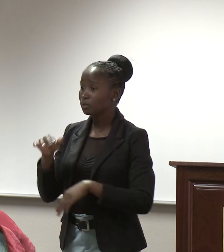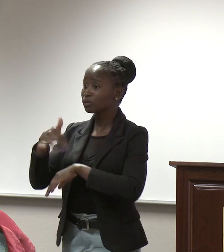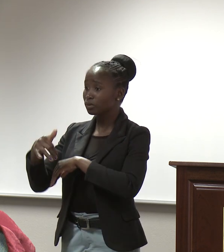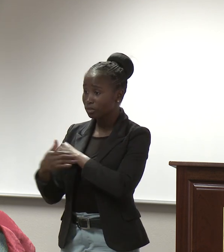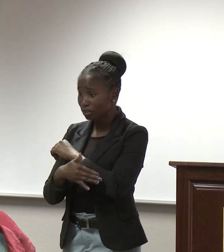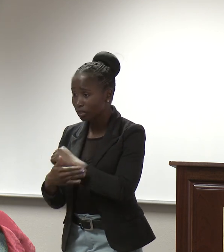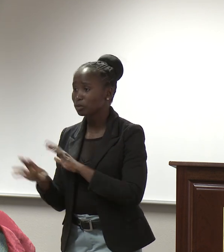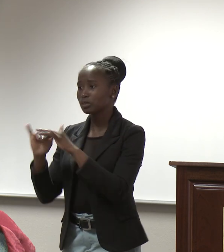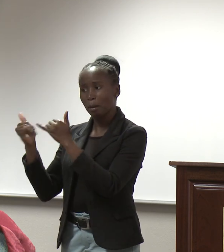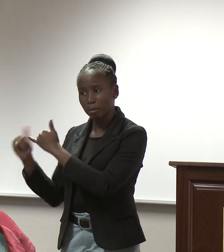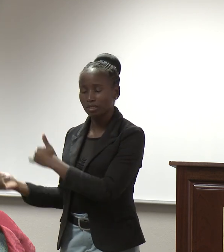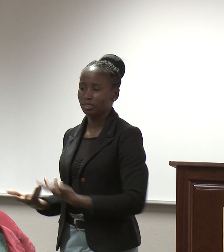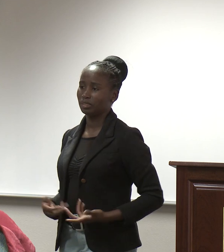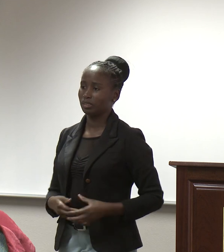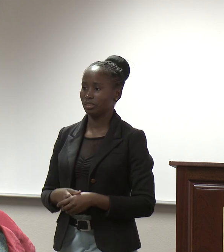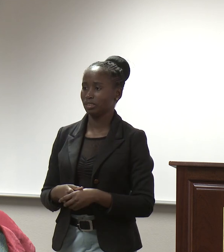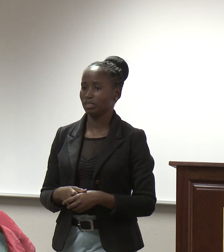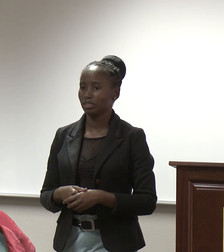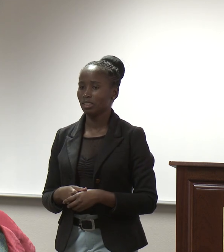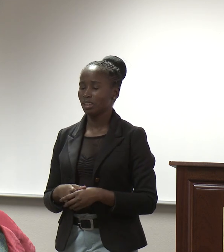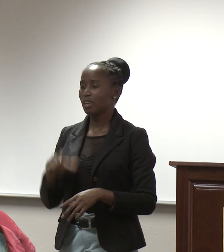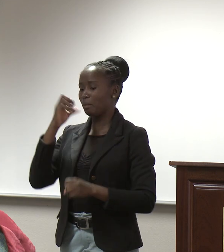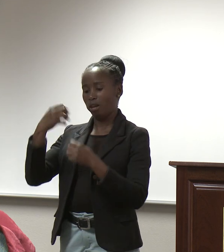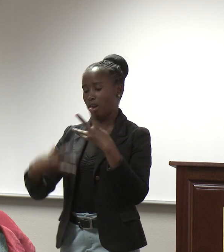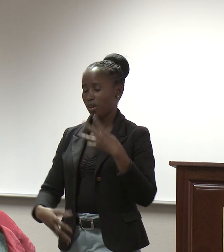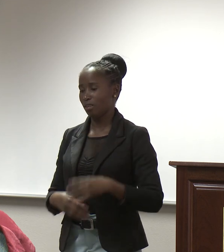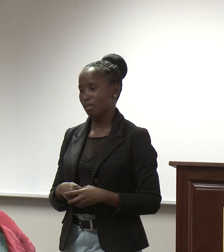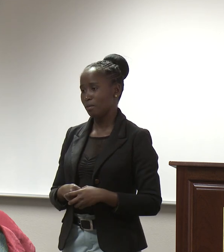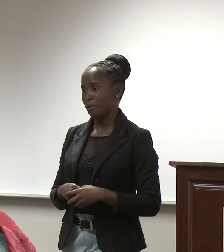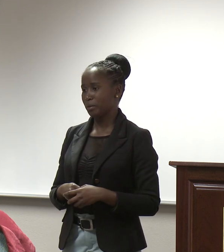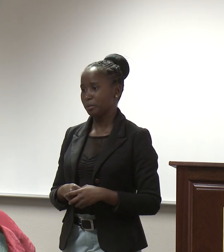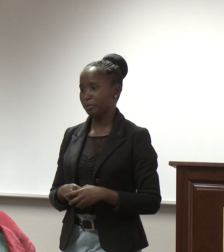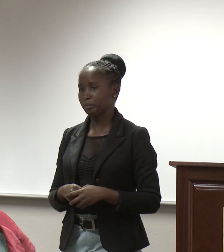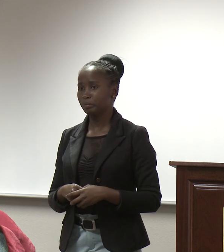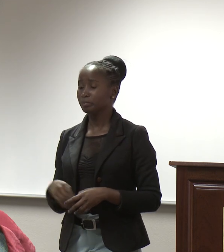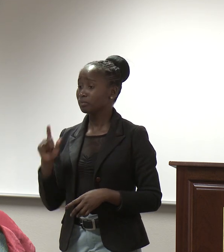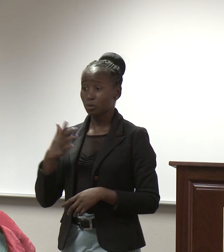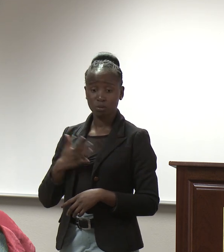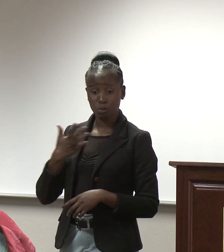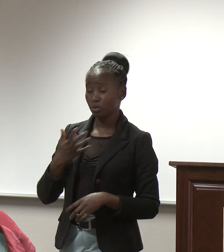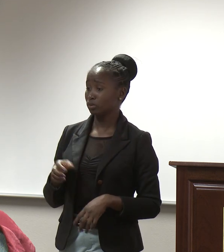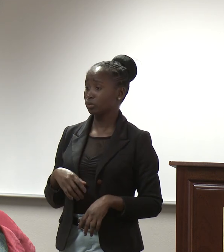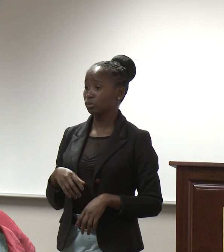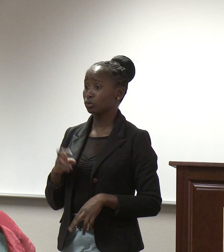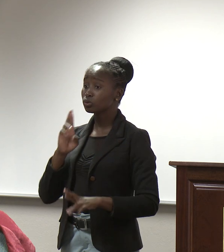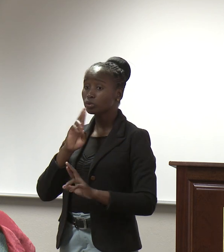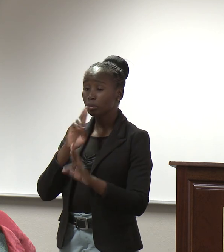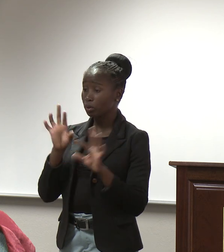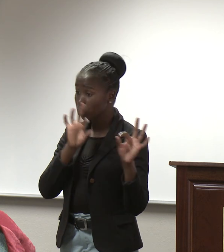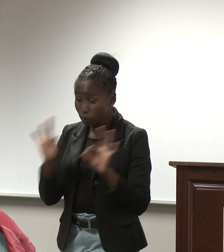by McKinsey. They want by consultancy firms. They don't want reports,